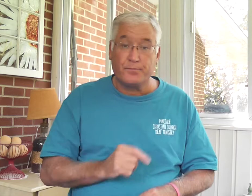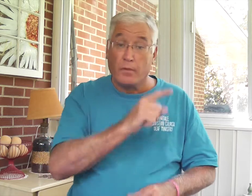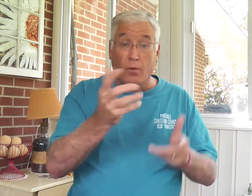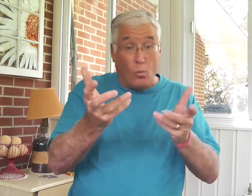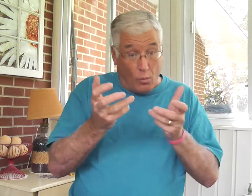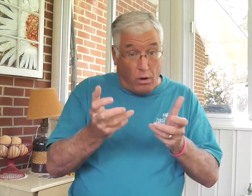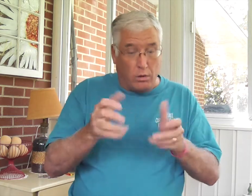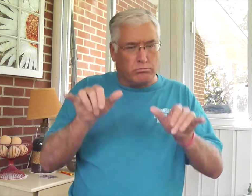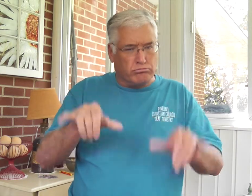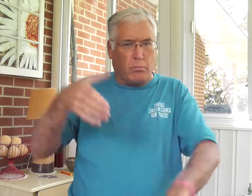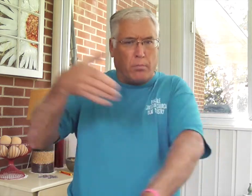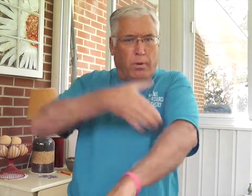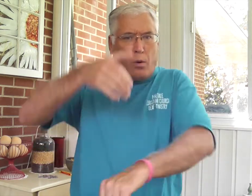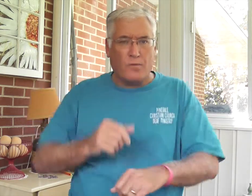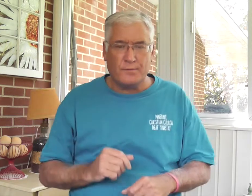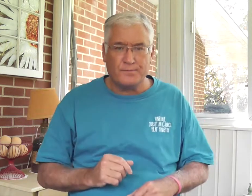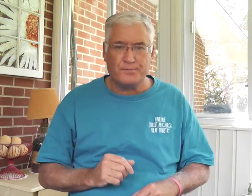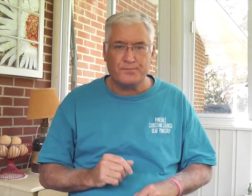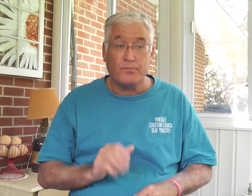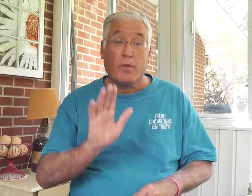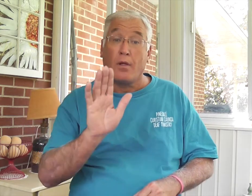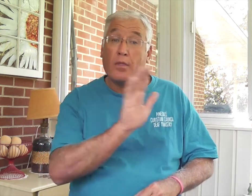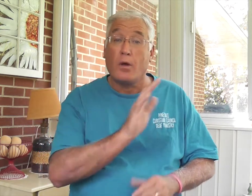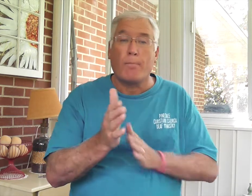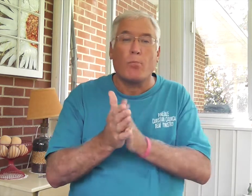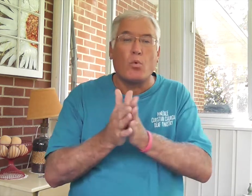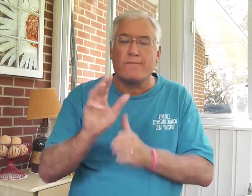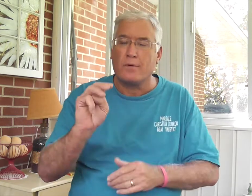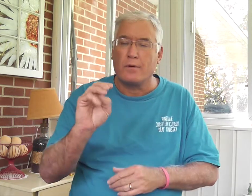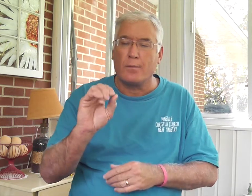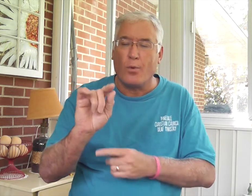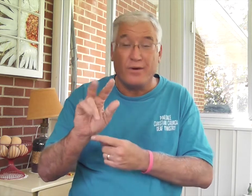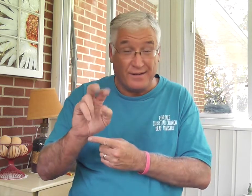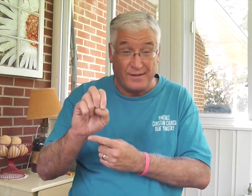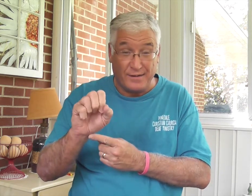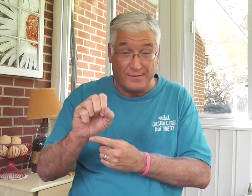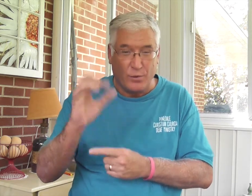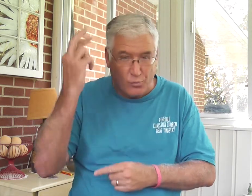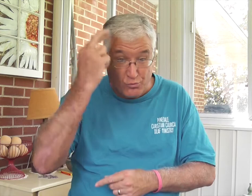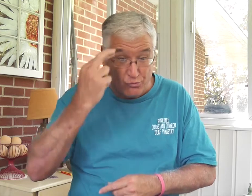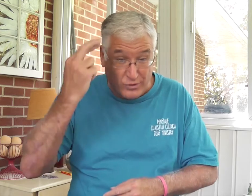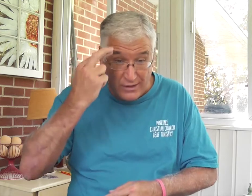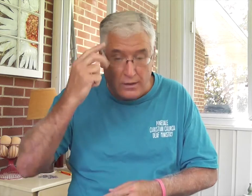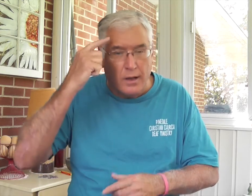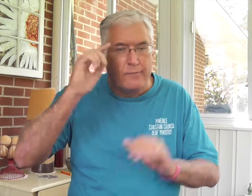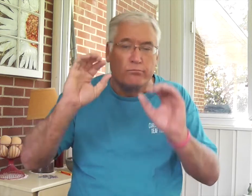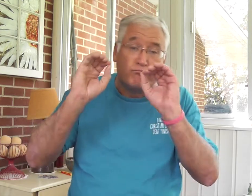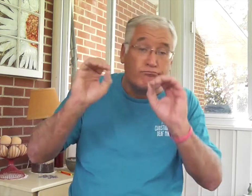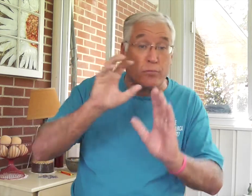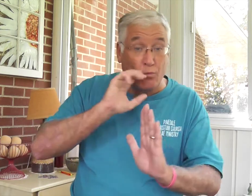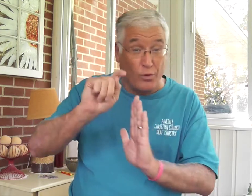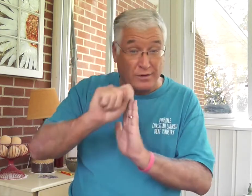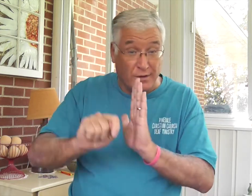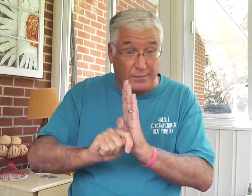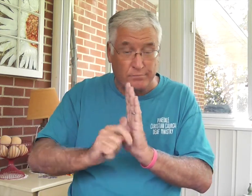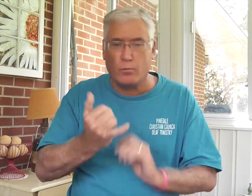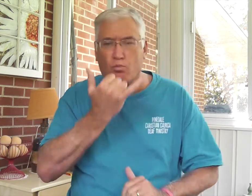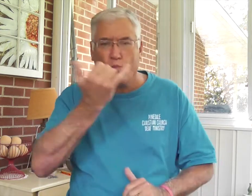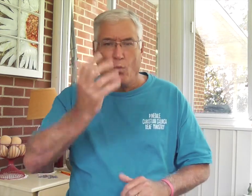people, looking up to them. They wanted to stay in power. Their motivation, the reason for their teaching